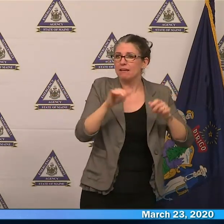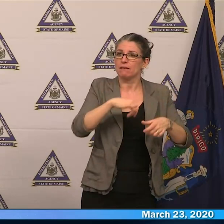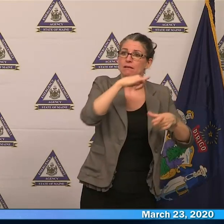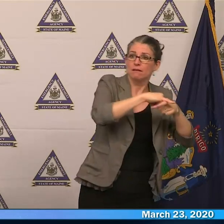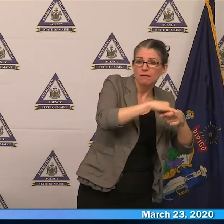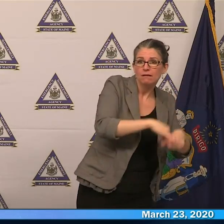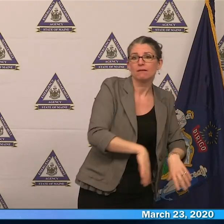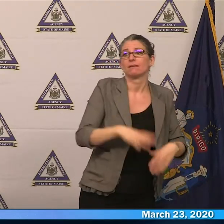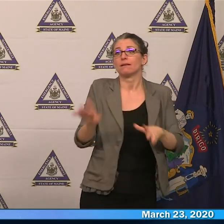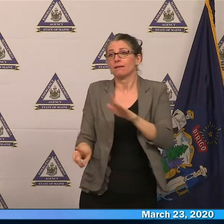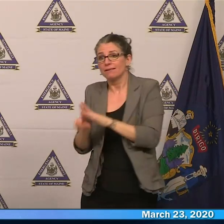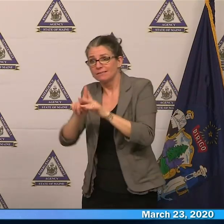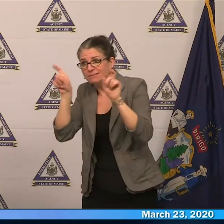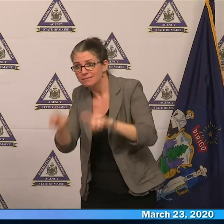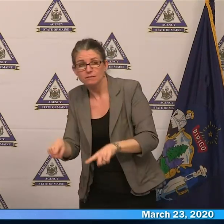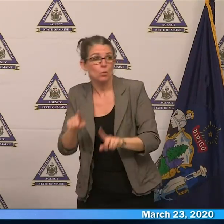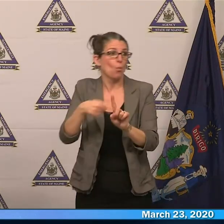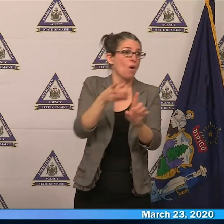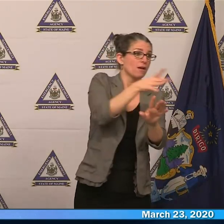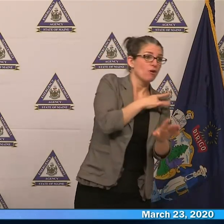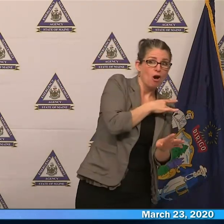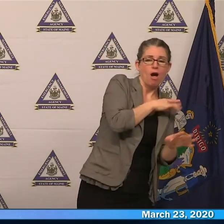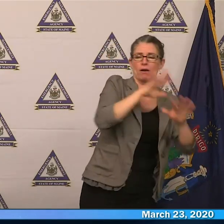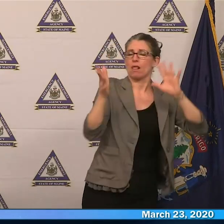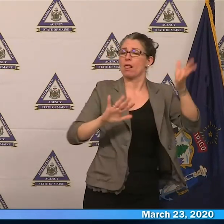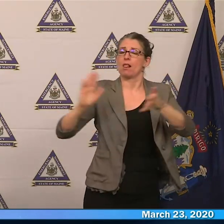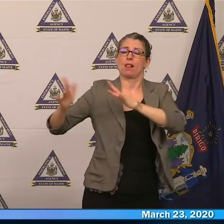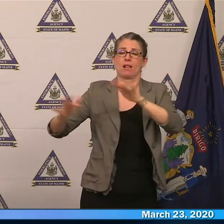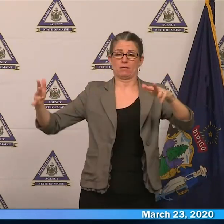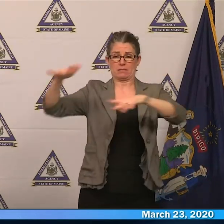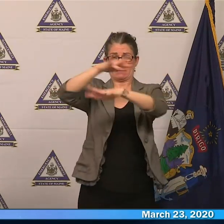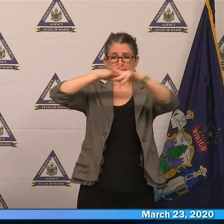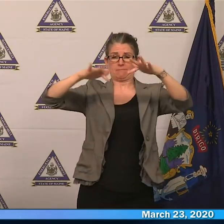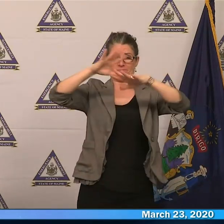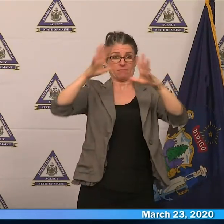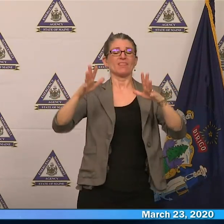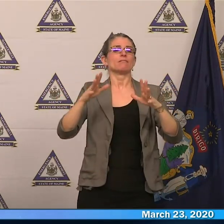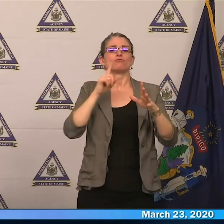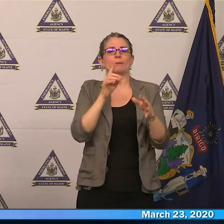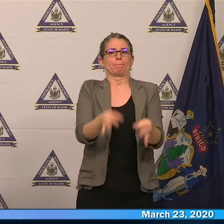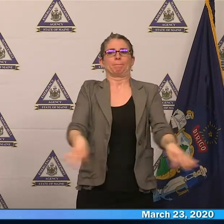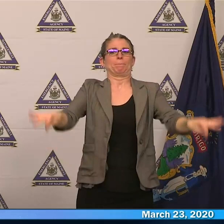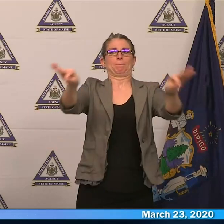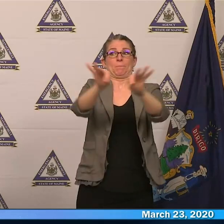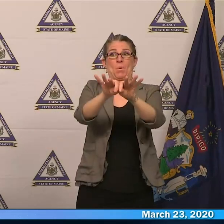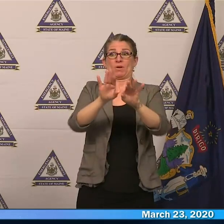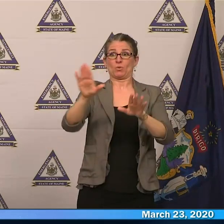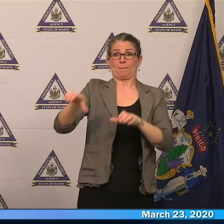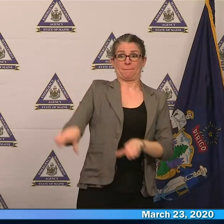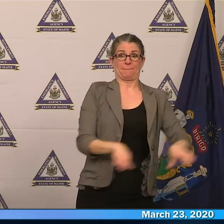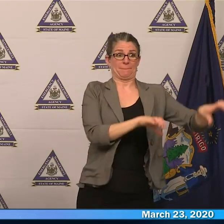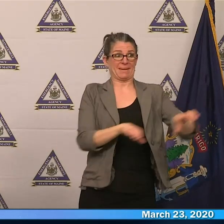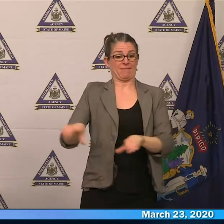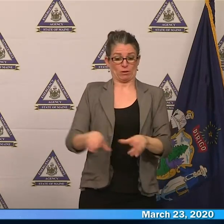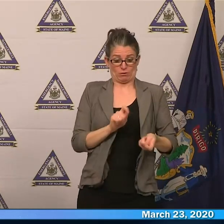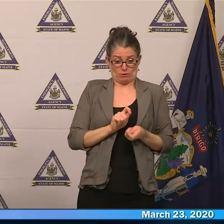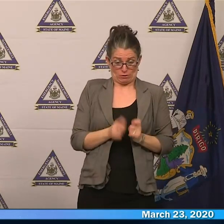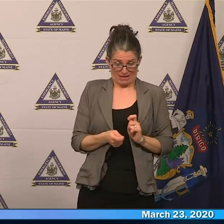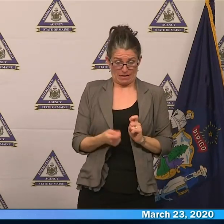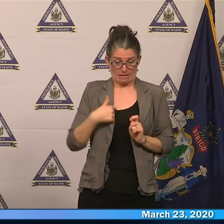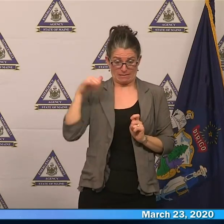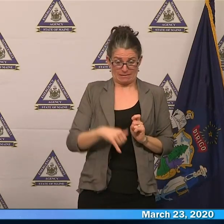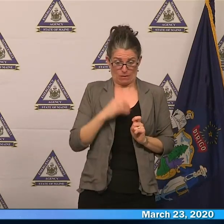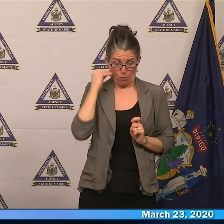The second thing, though, is that these measures, these physical distancing measures, are tried and true in the public health